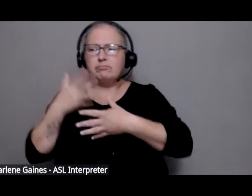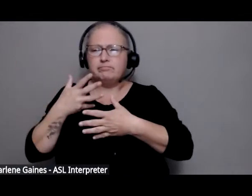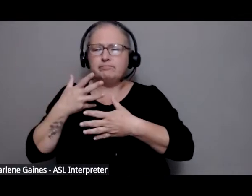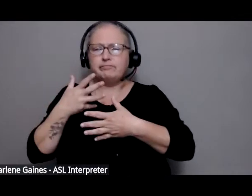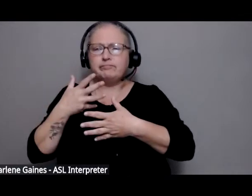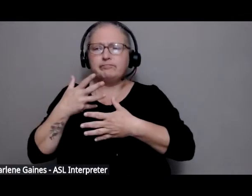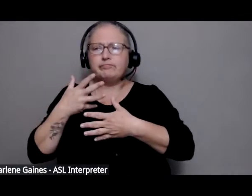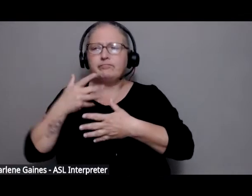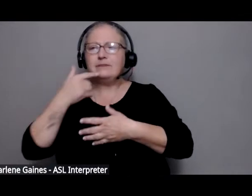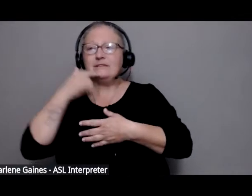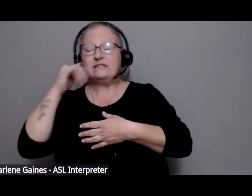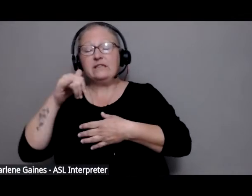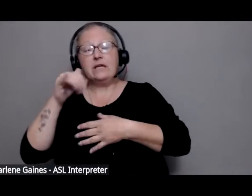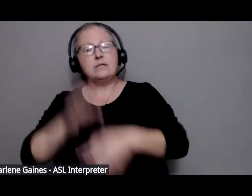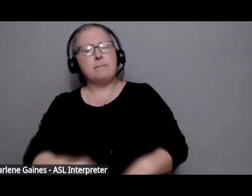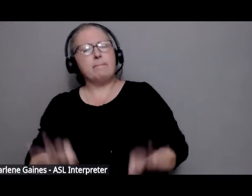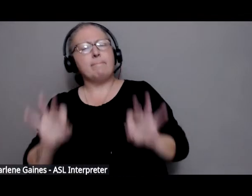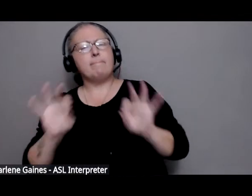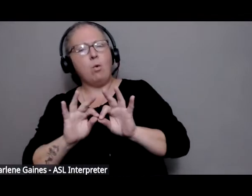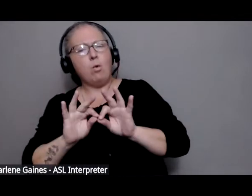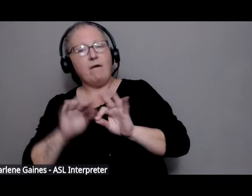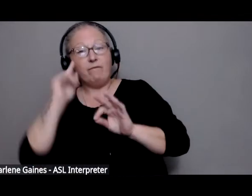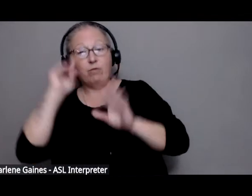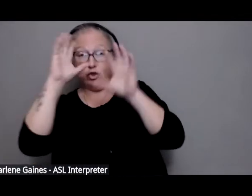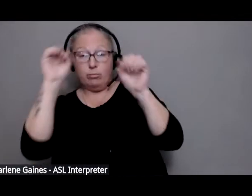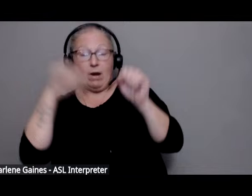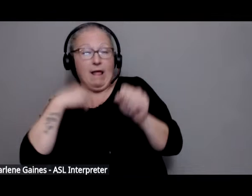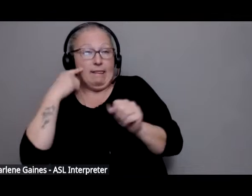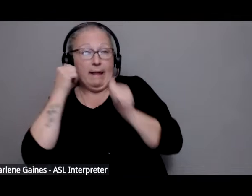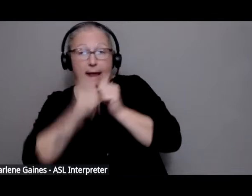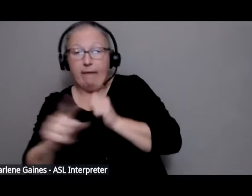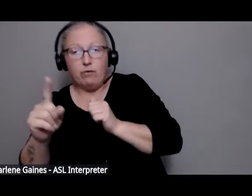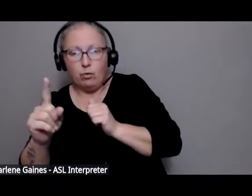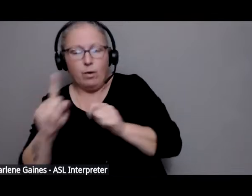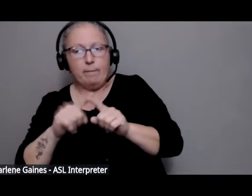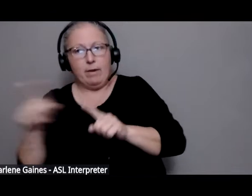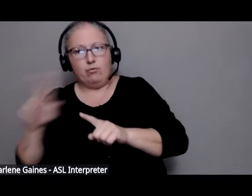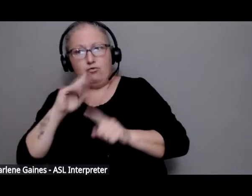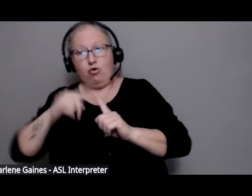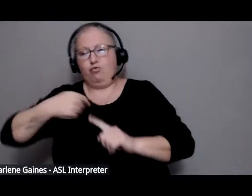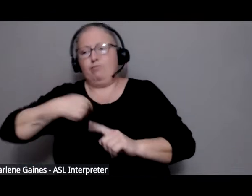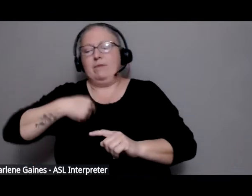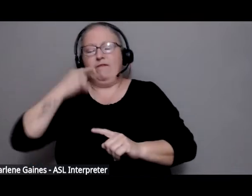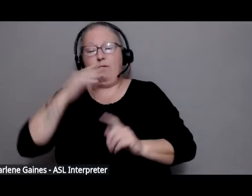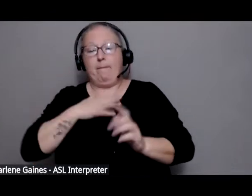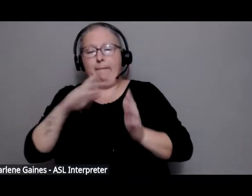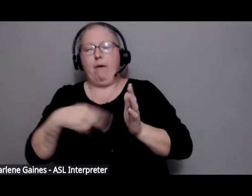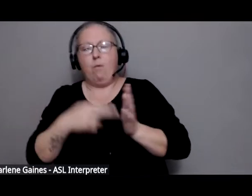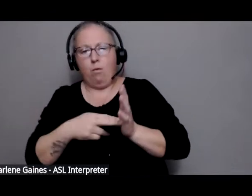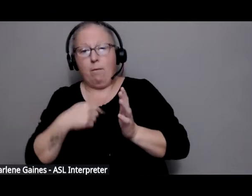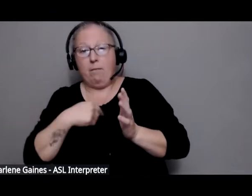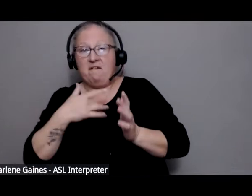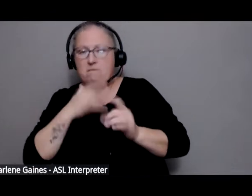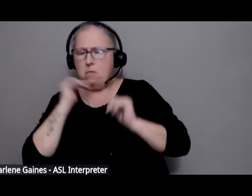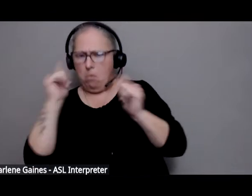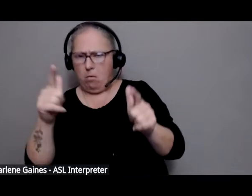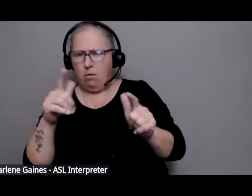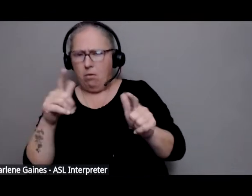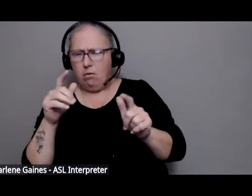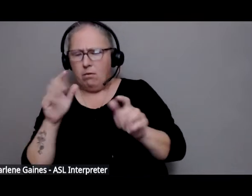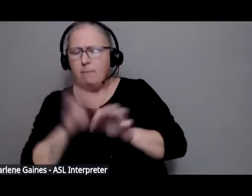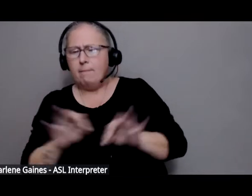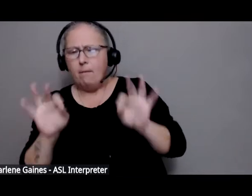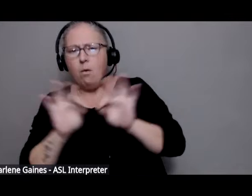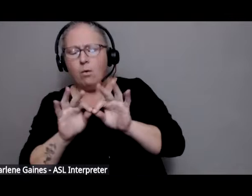it's important for superintendents, and I would say this for everyone, but he was talking to me as in my role, that it is so